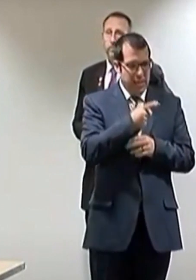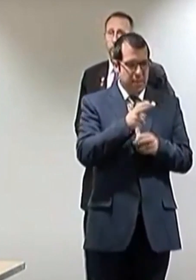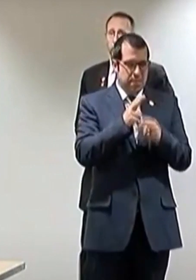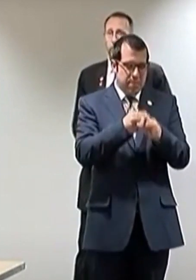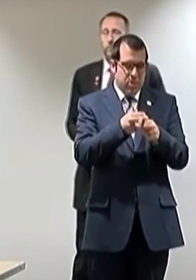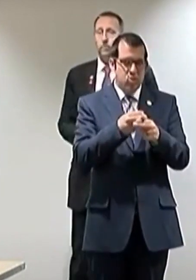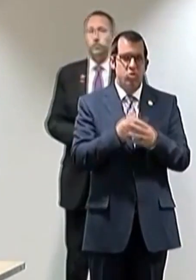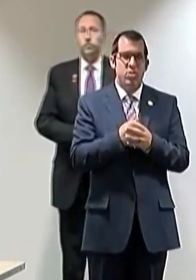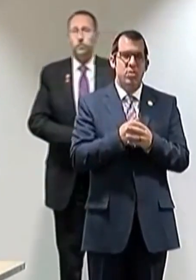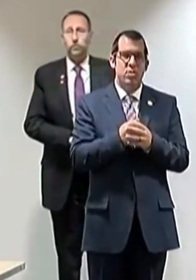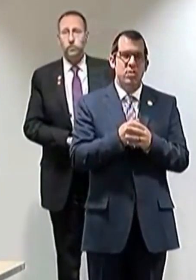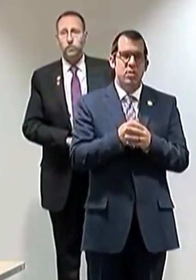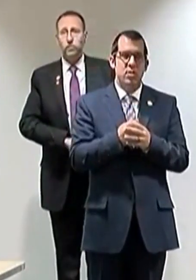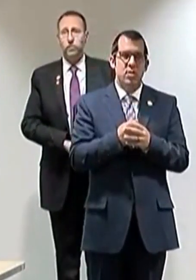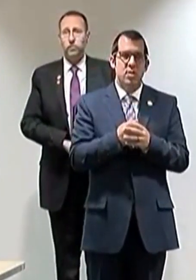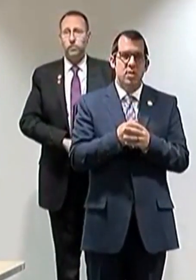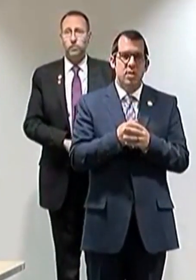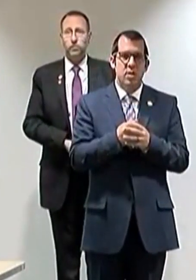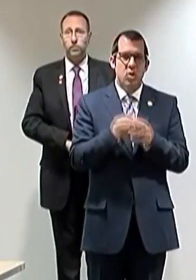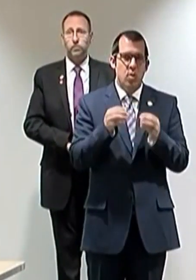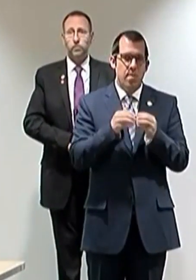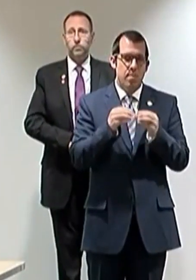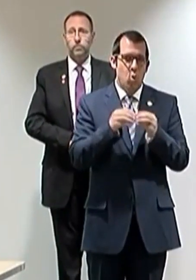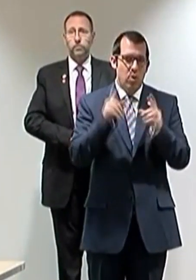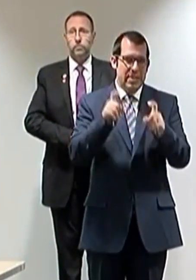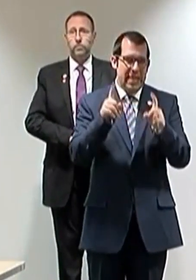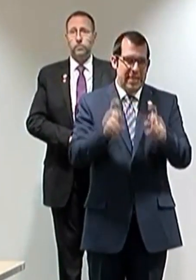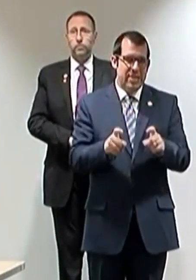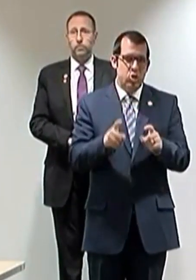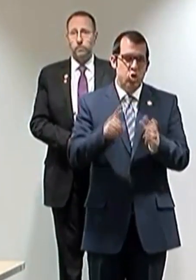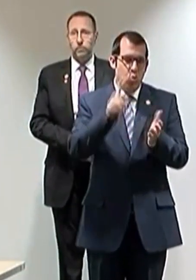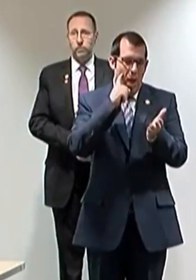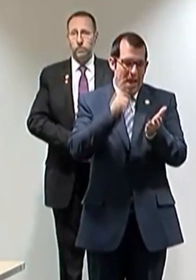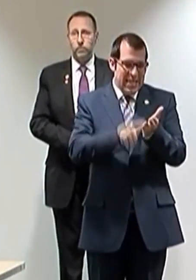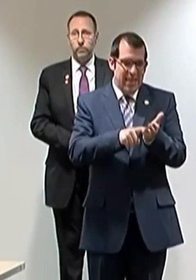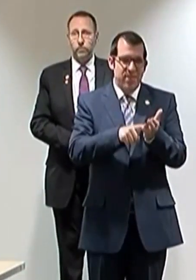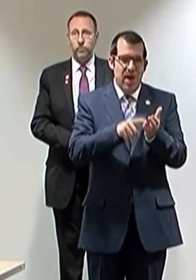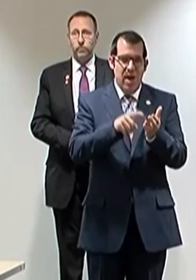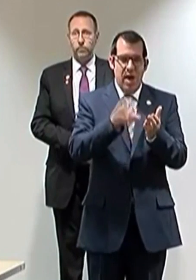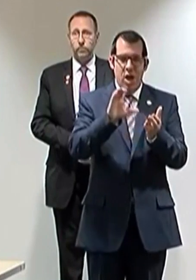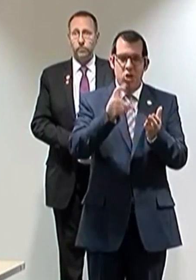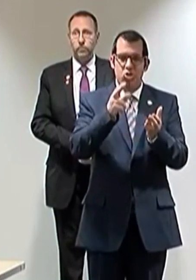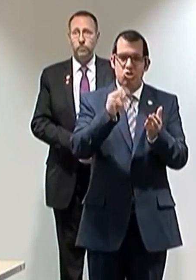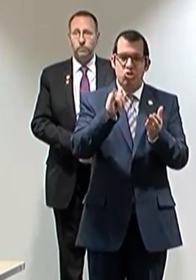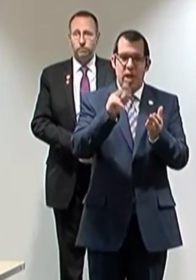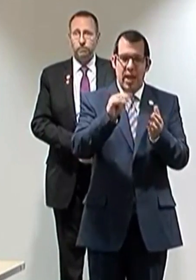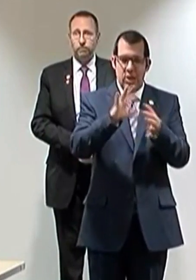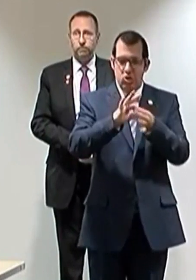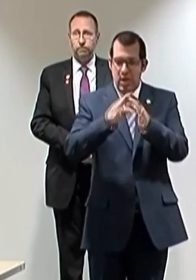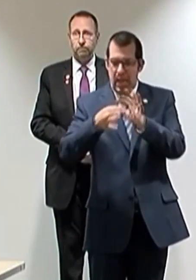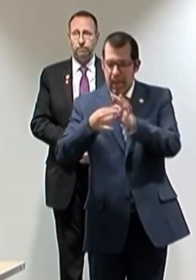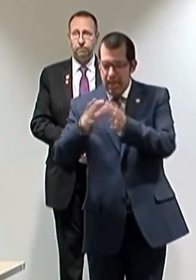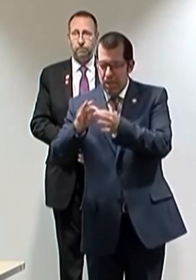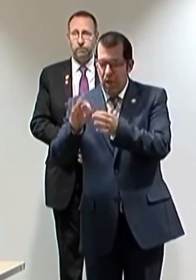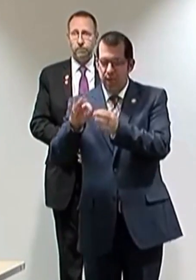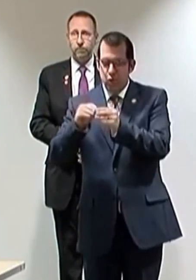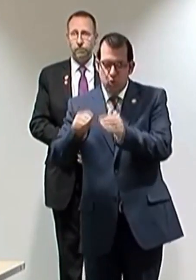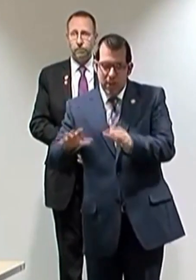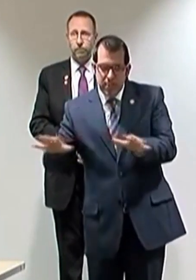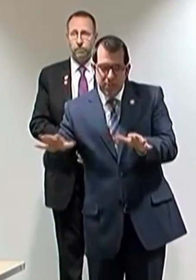about more testing being needed to identify chains of transmission.